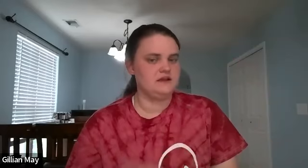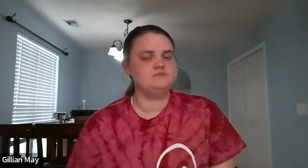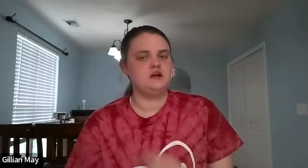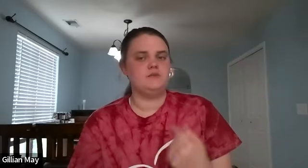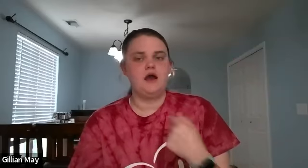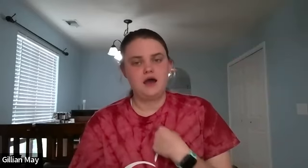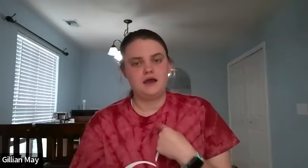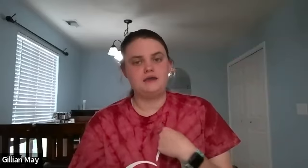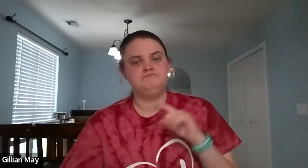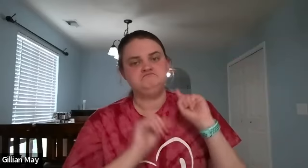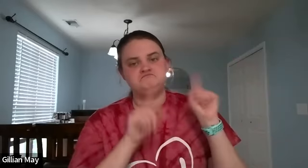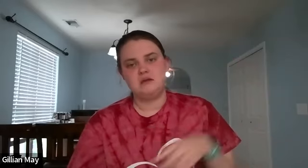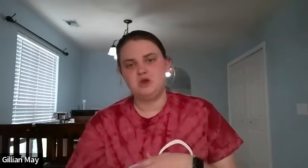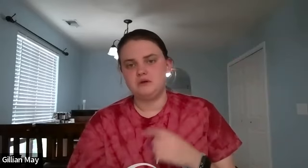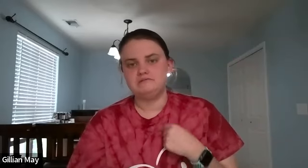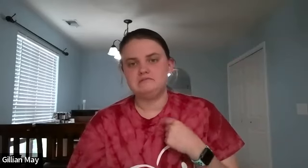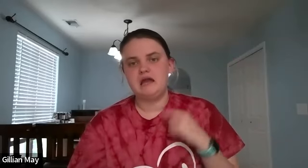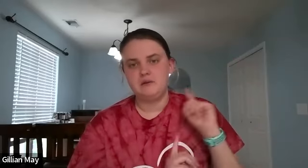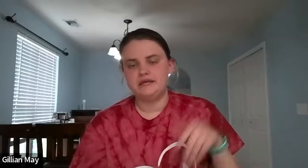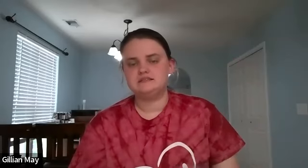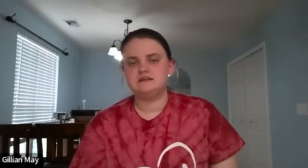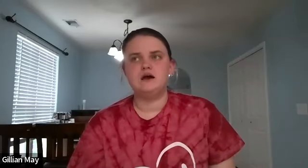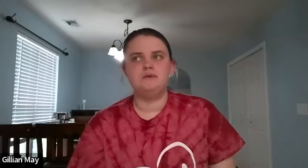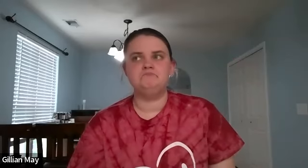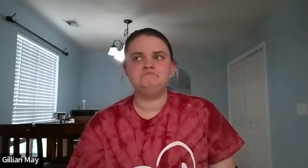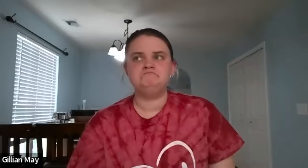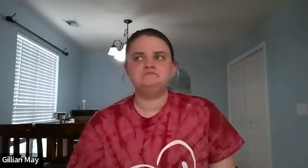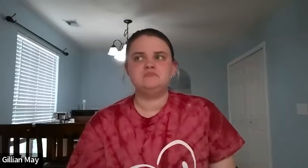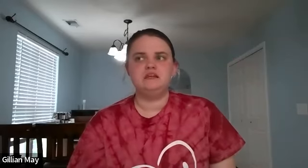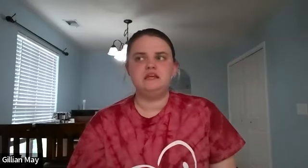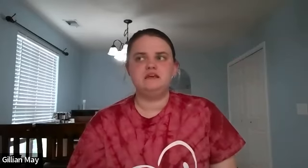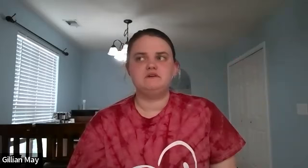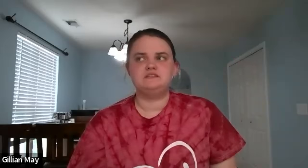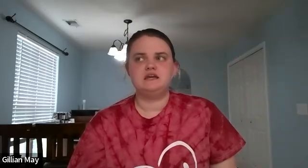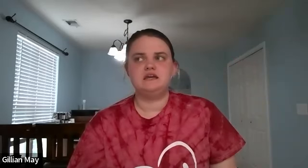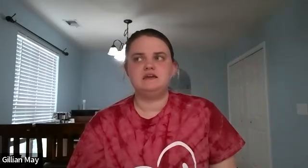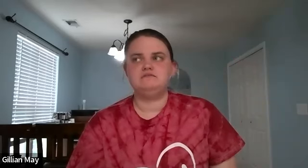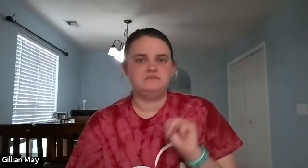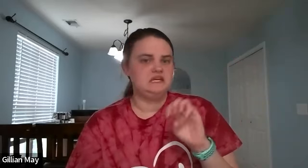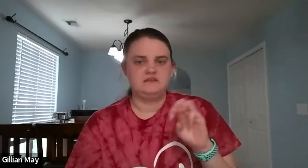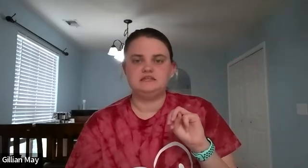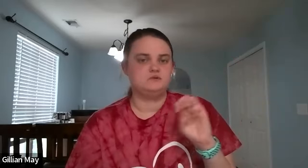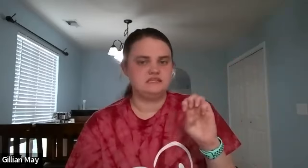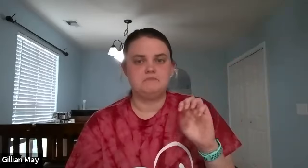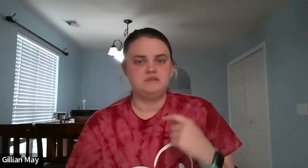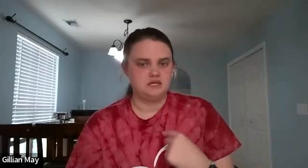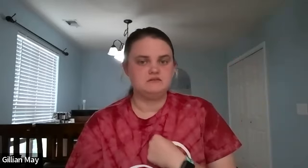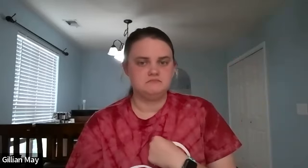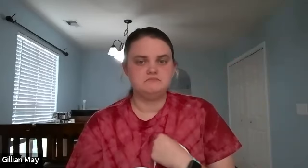I'm talking about I'm going, I went. If I'm saying anything, it's always that me.